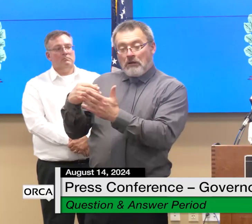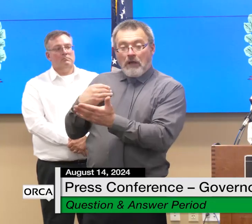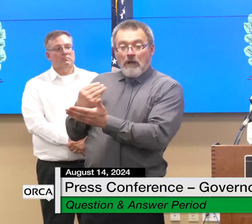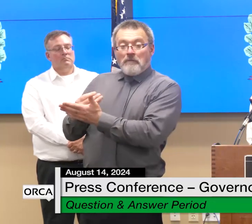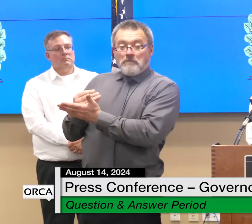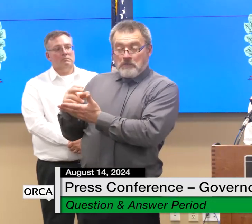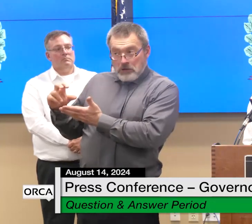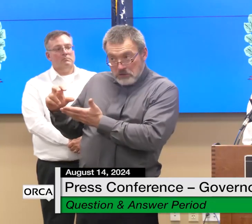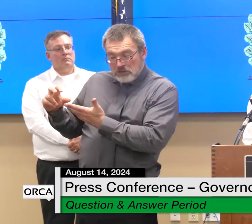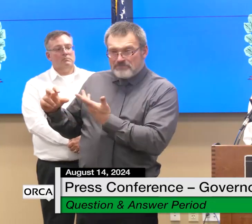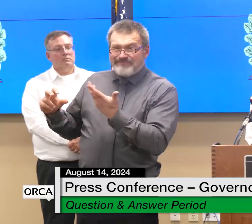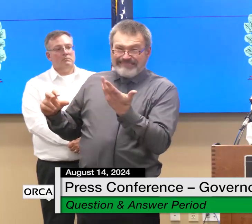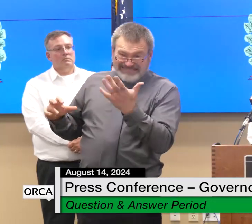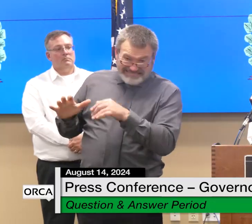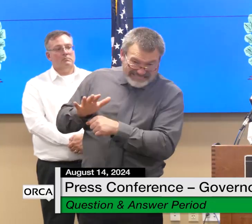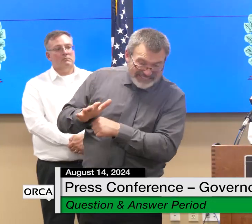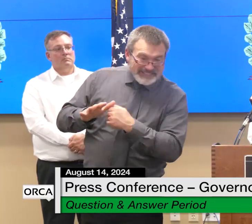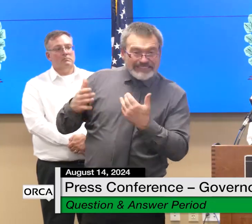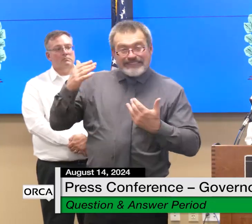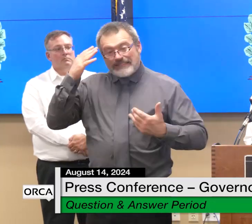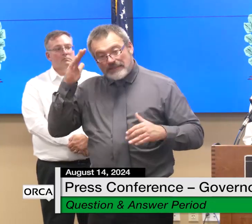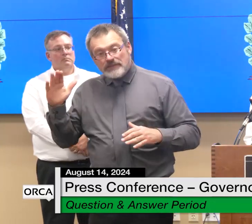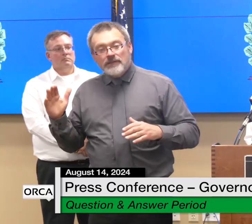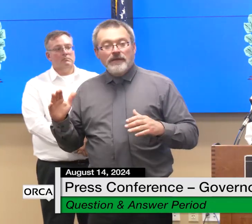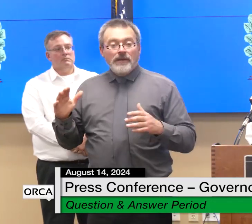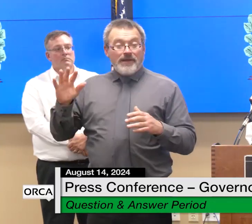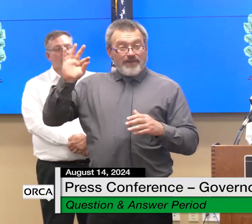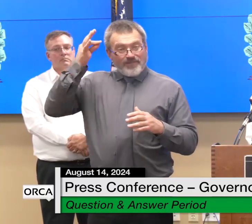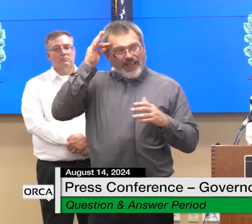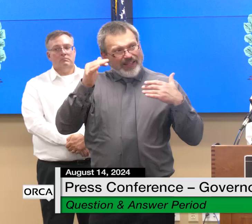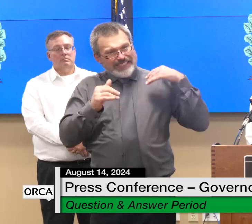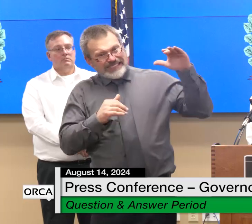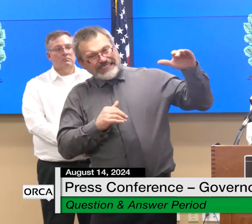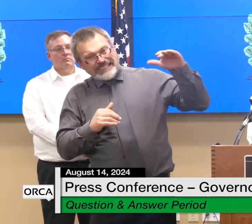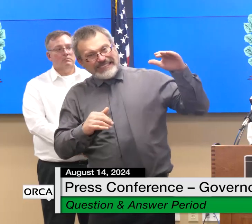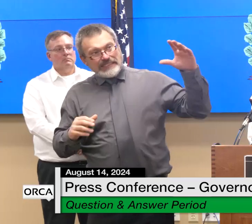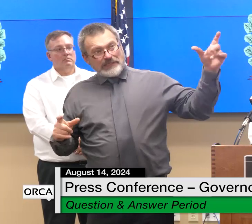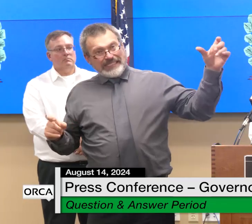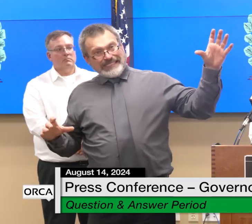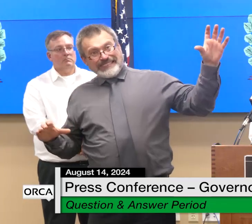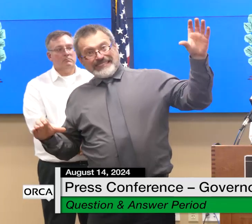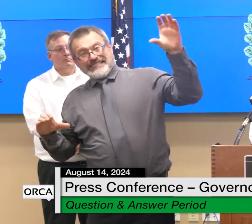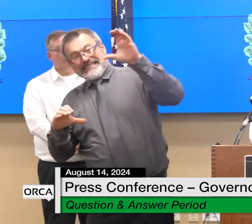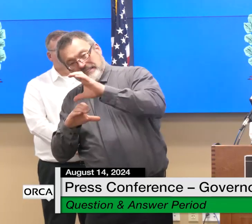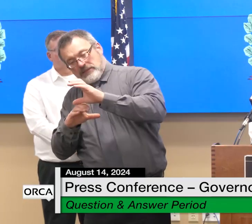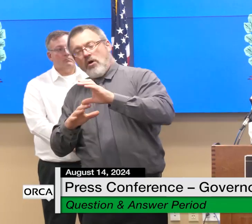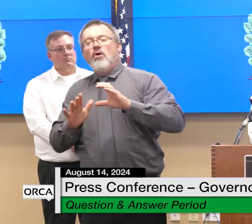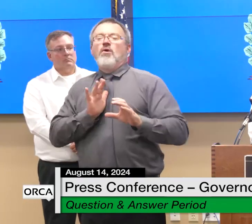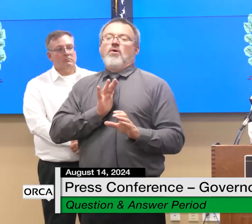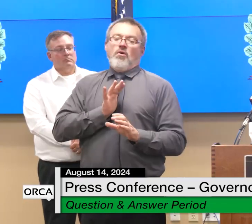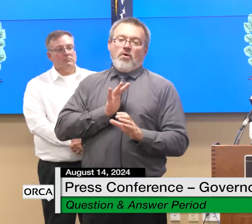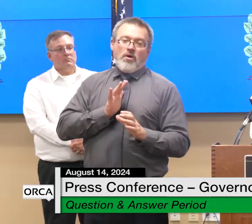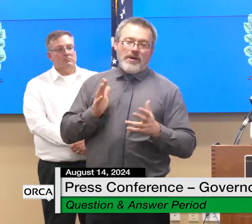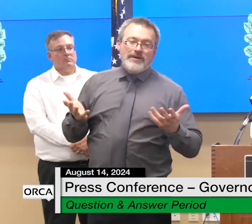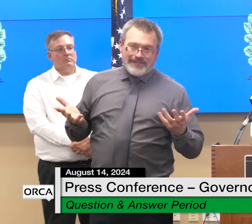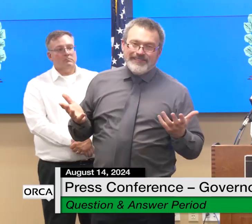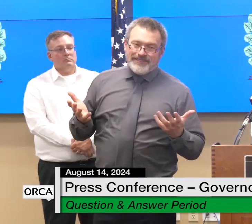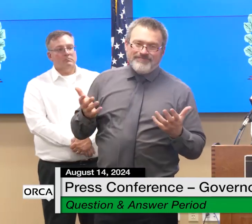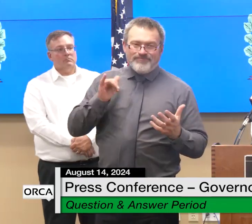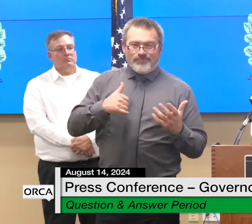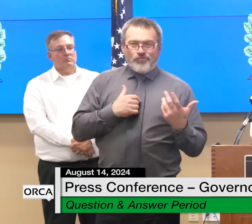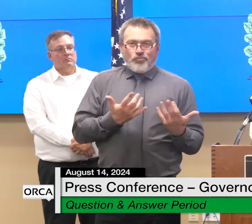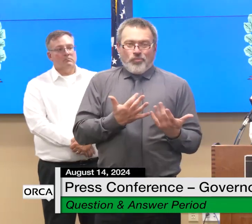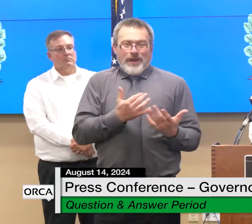resources, and federal resources as well. So it's a combined effort. But again, I think there is some